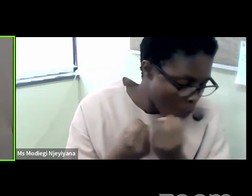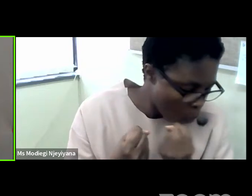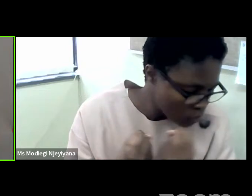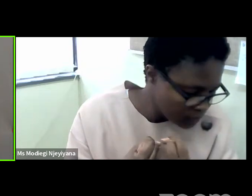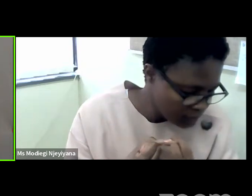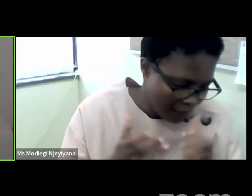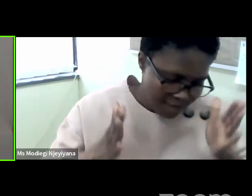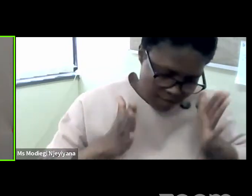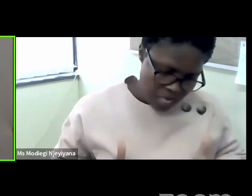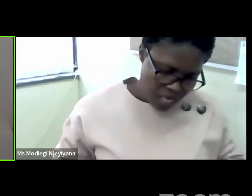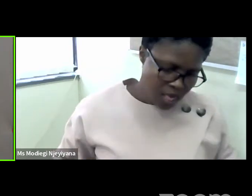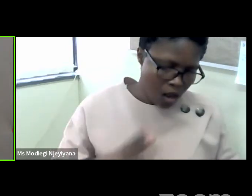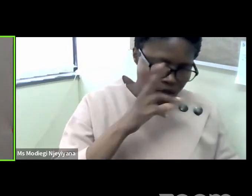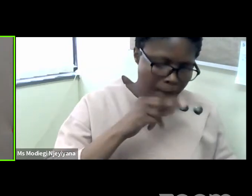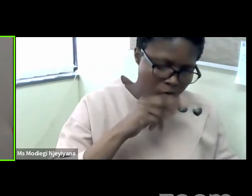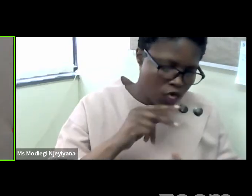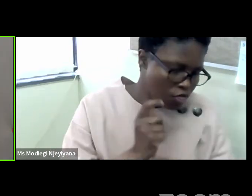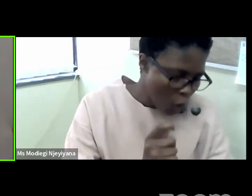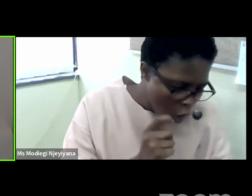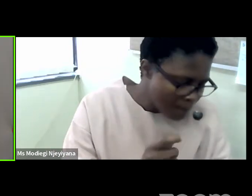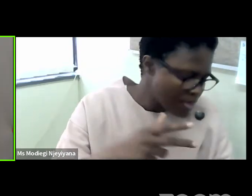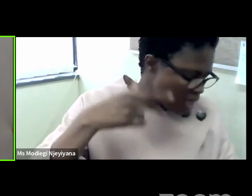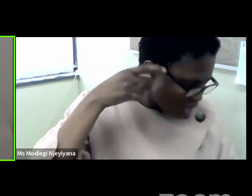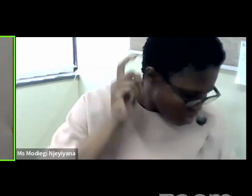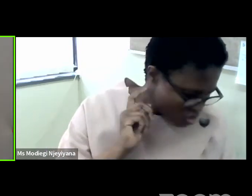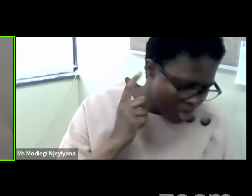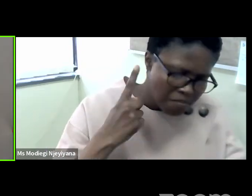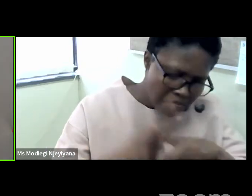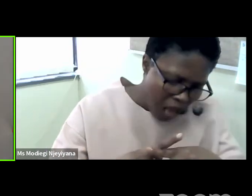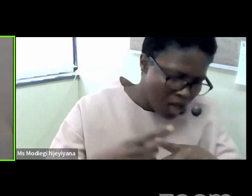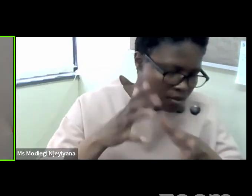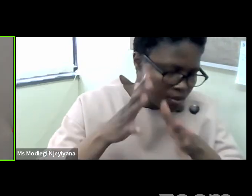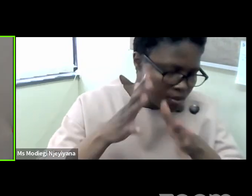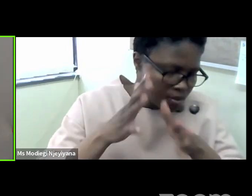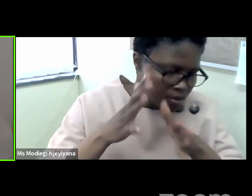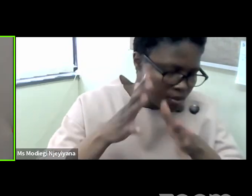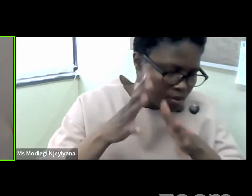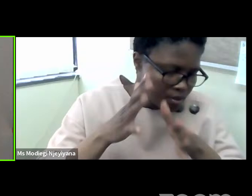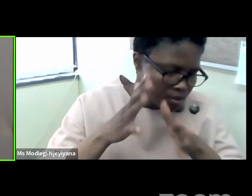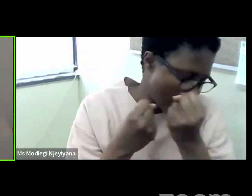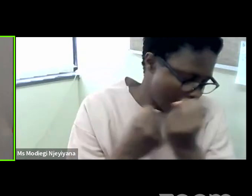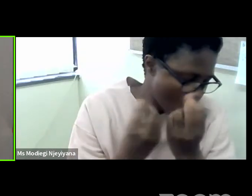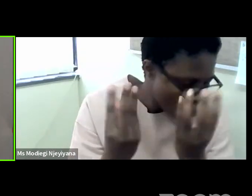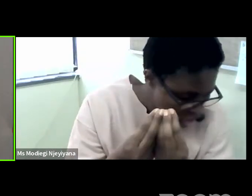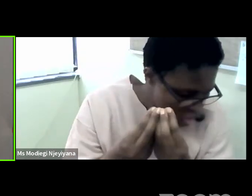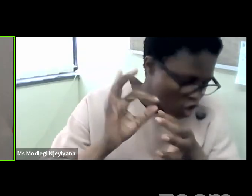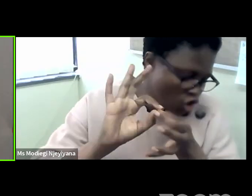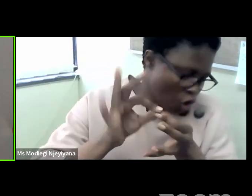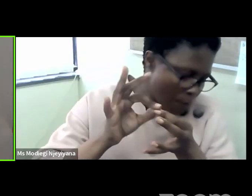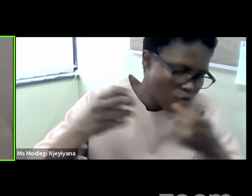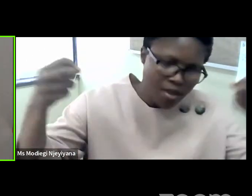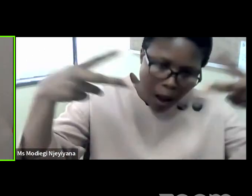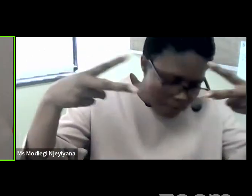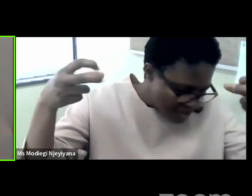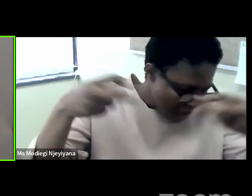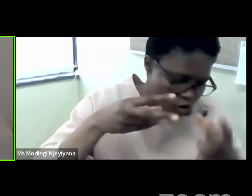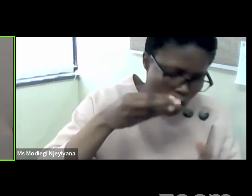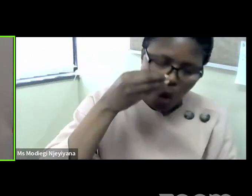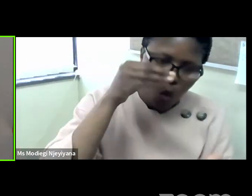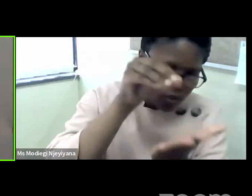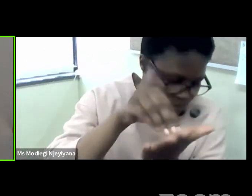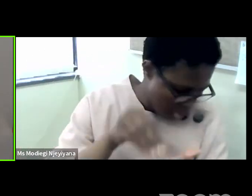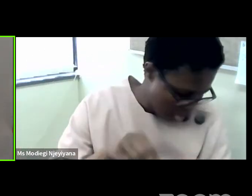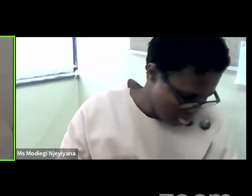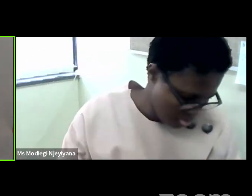and start building that relationship with those around them. Again, physical support